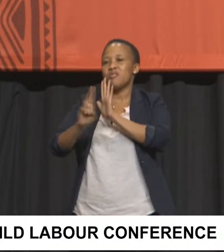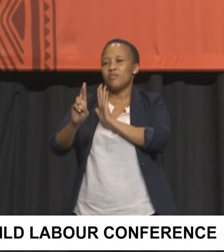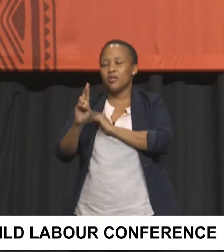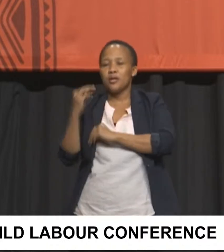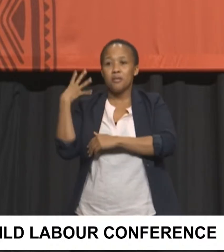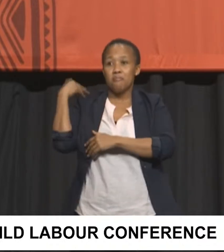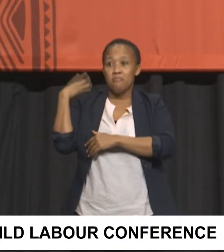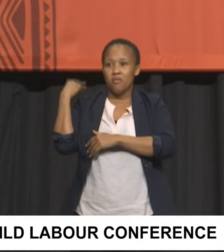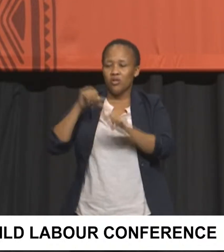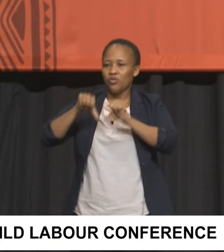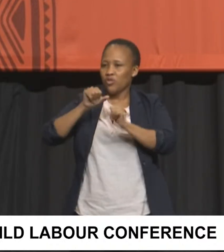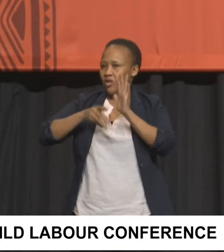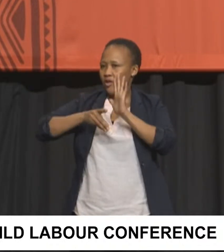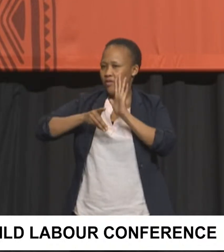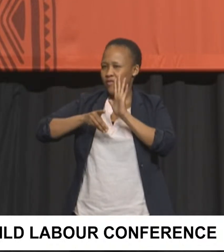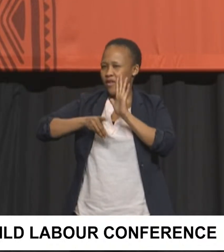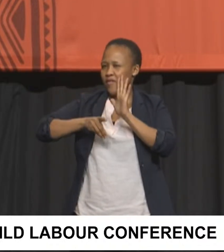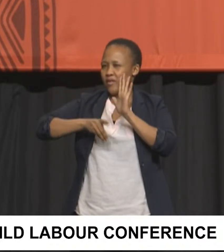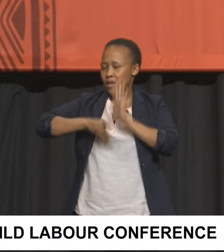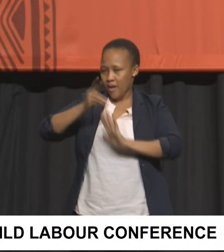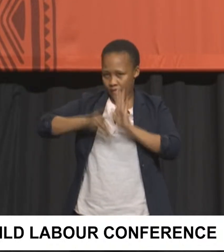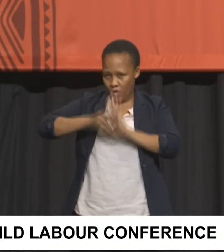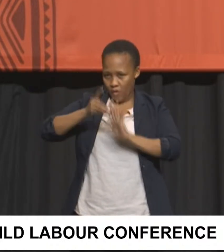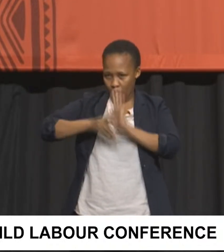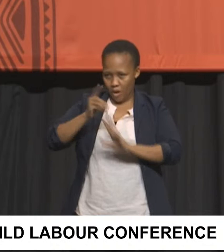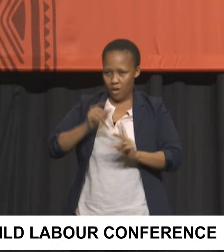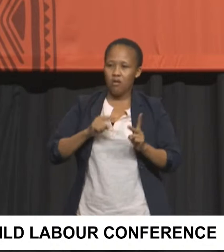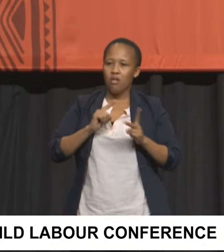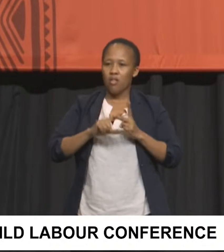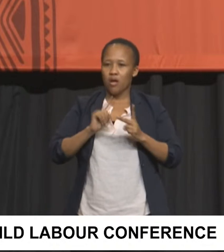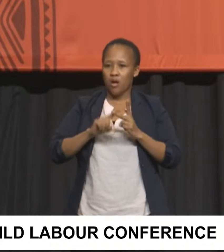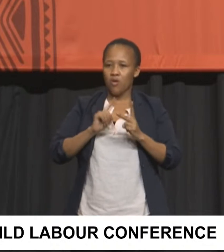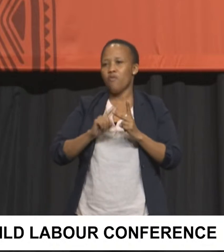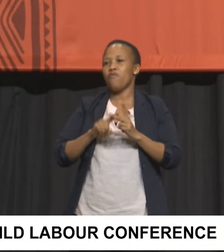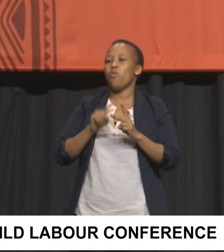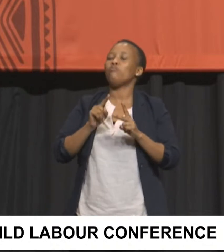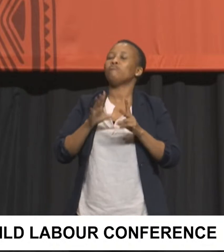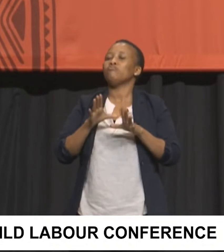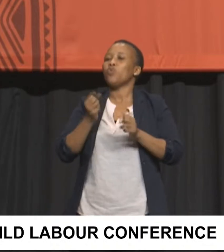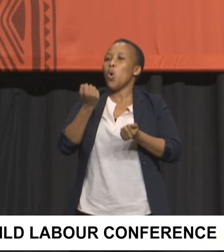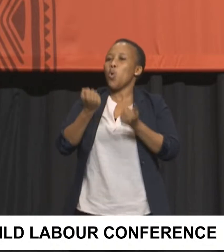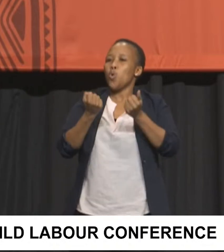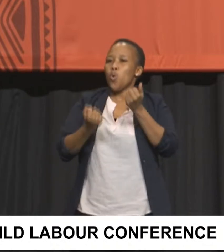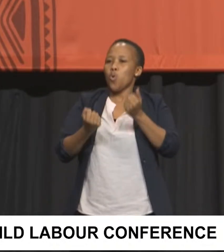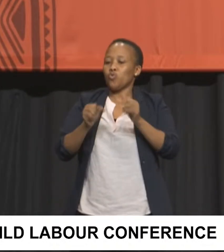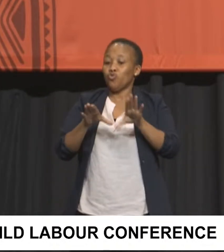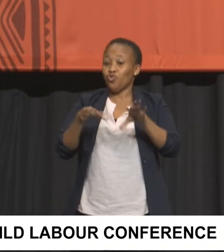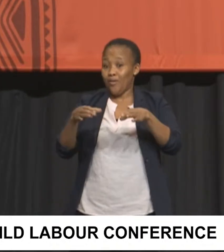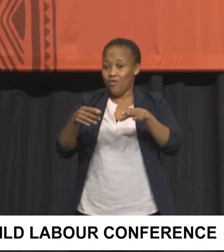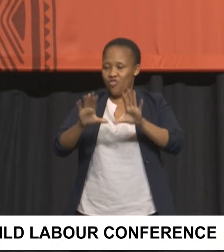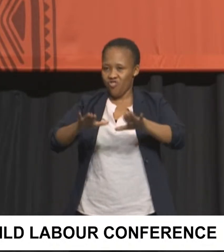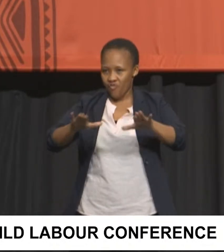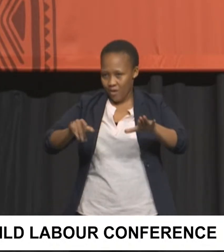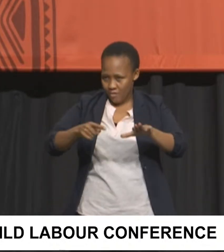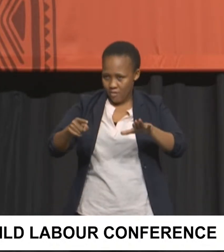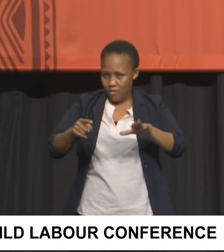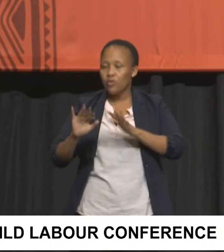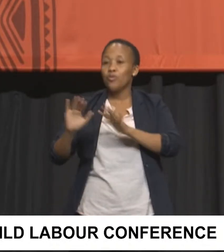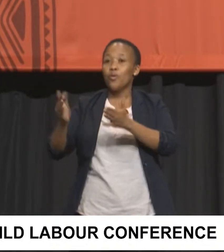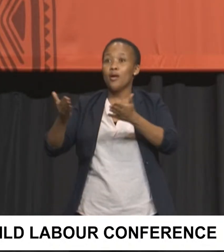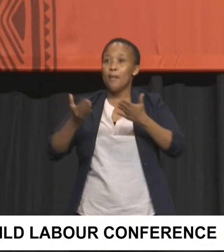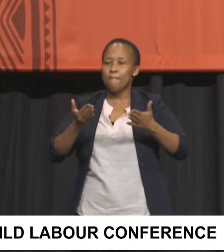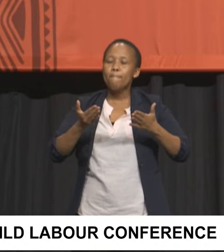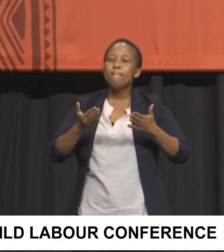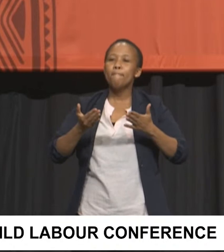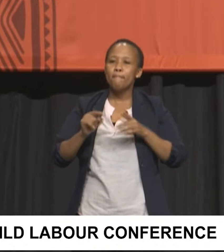the custodian of children, the Honorable Minister Lindiwe Zulu, to welcome you all to this very important session,